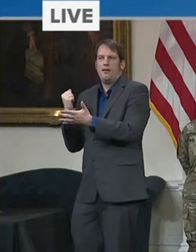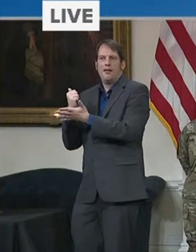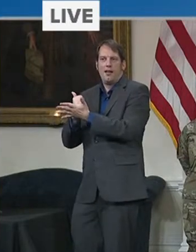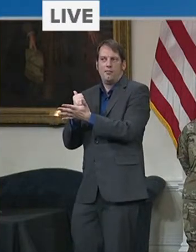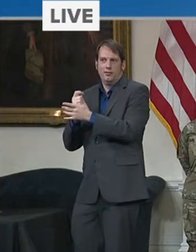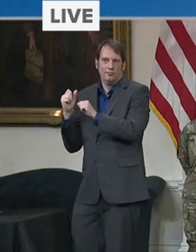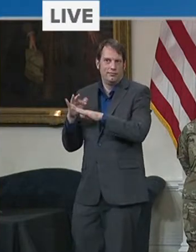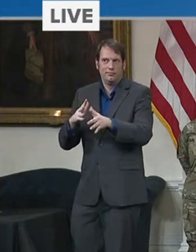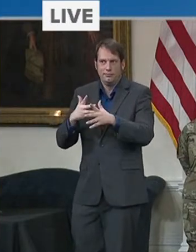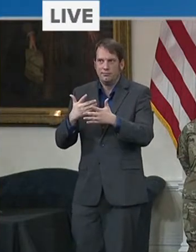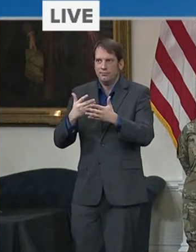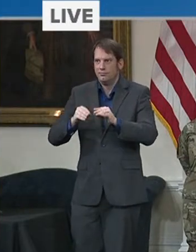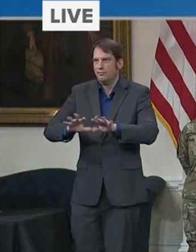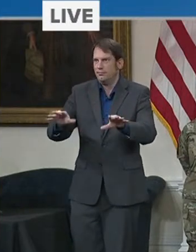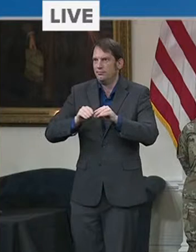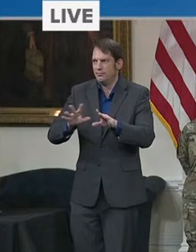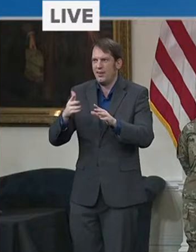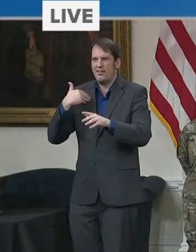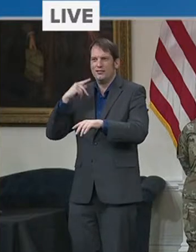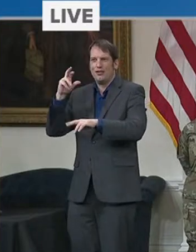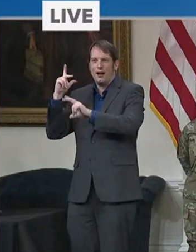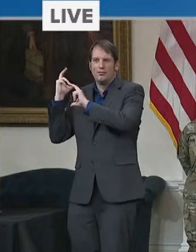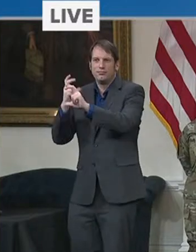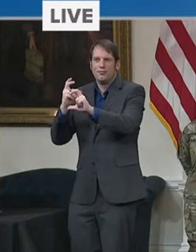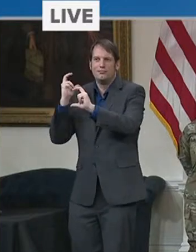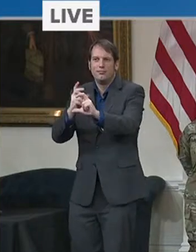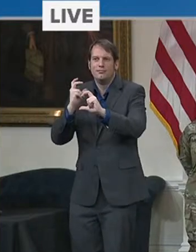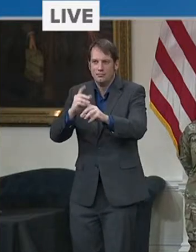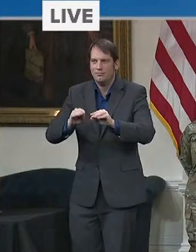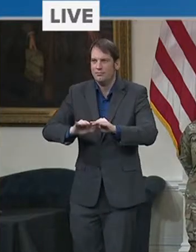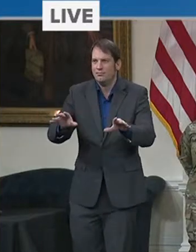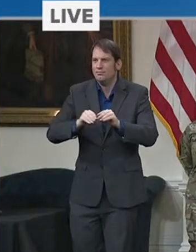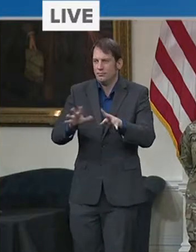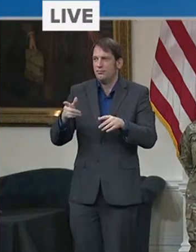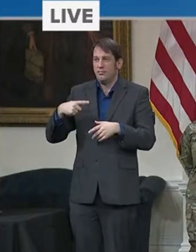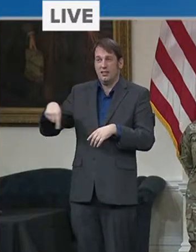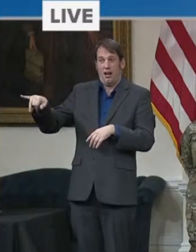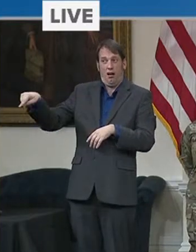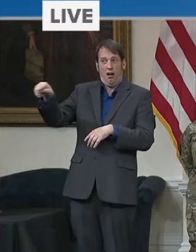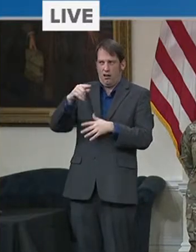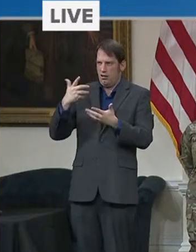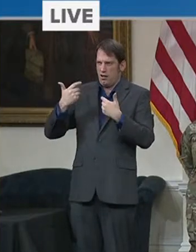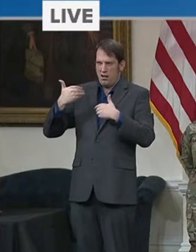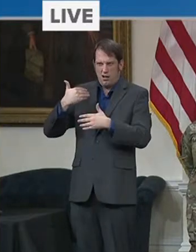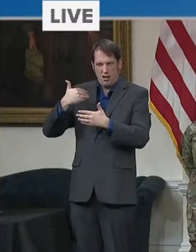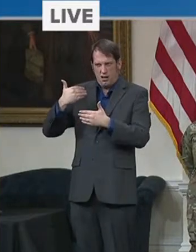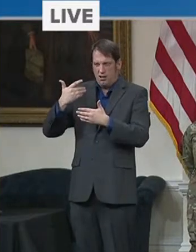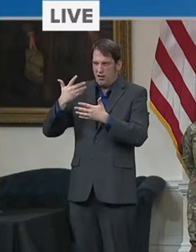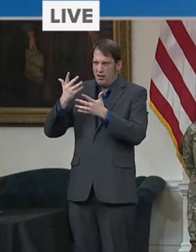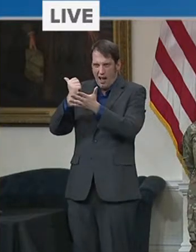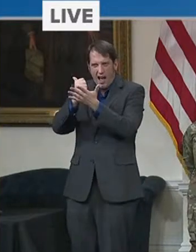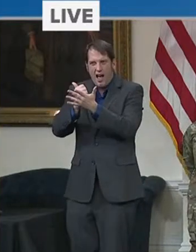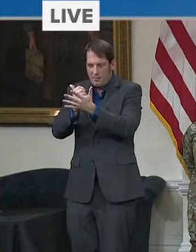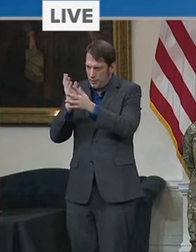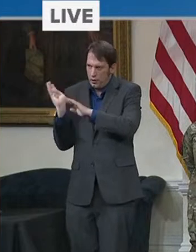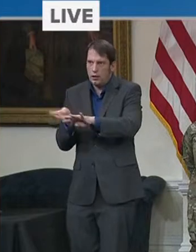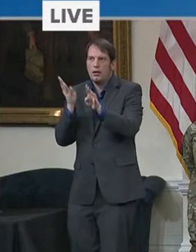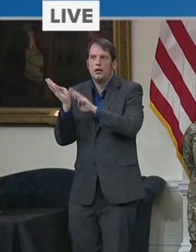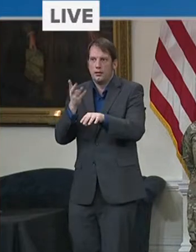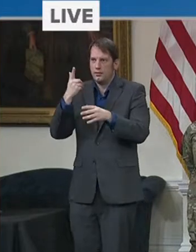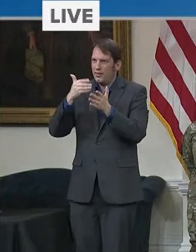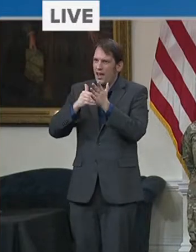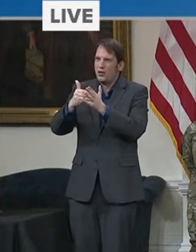Guard have assisted with thousands of vaccinations in Prince George's, Charles,